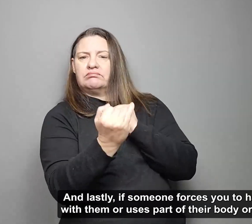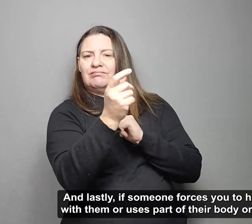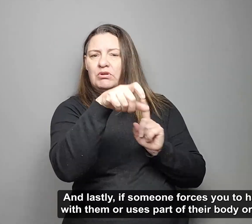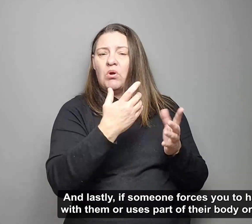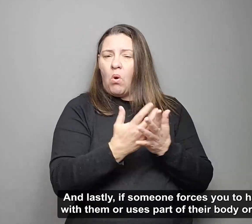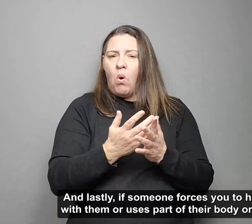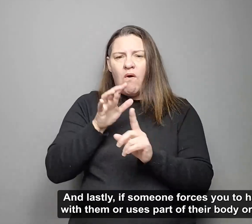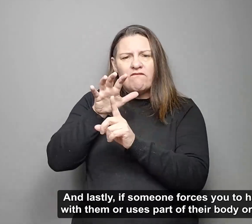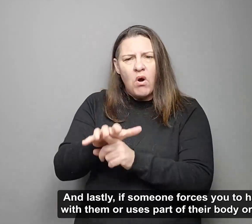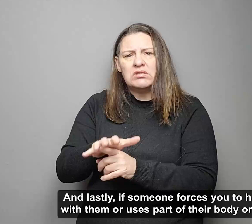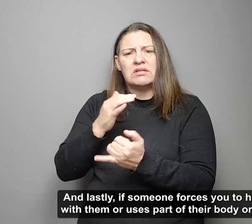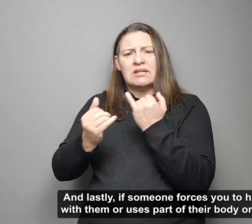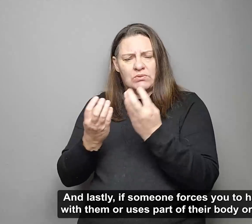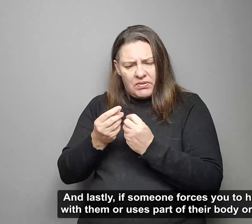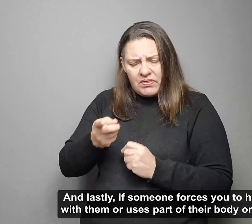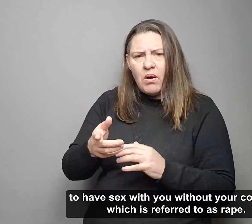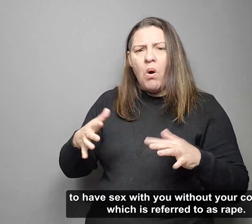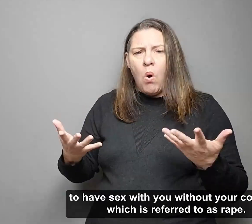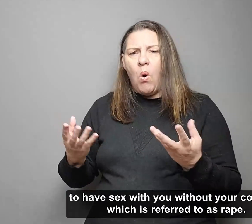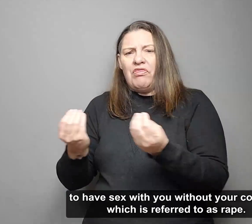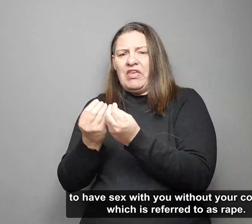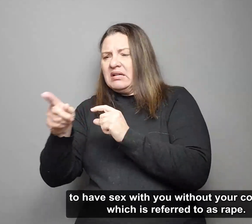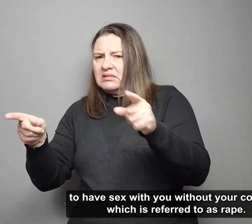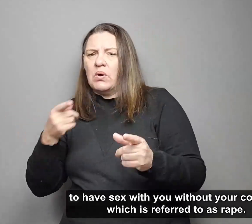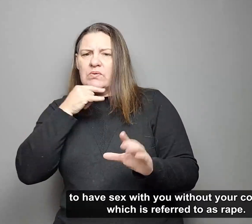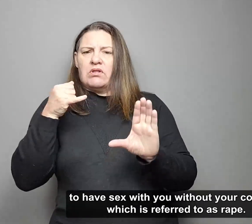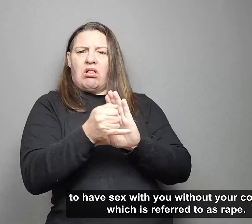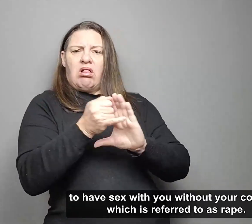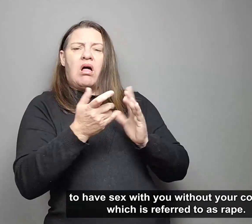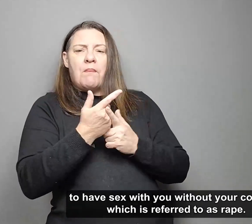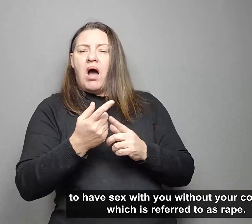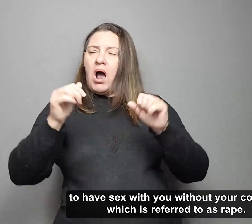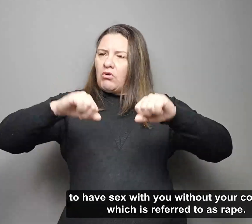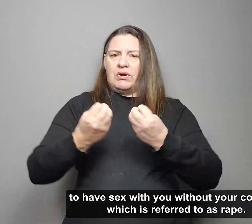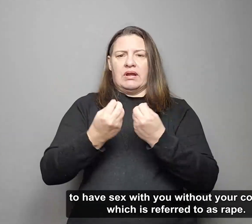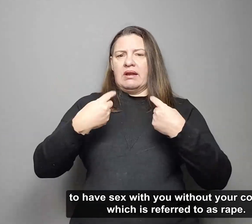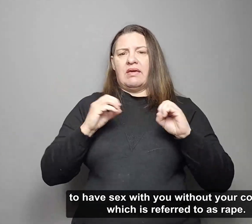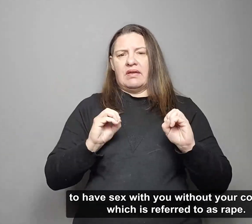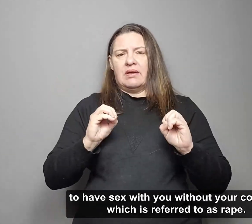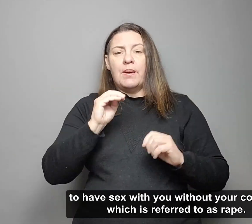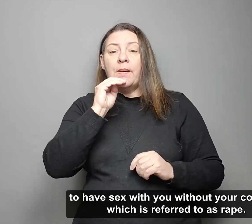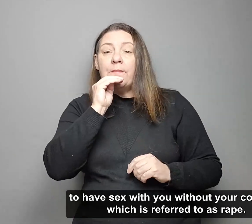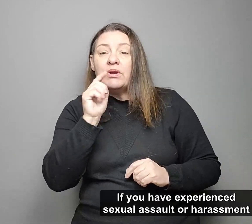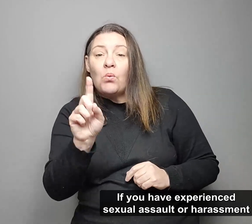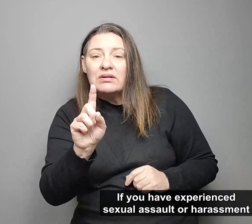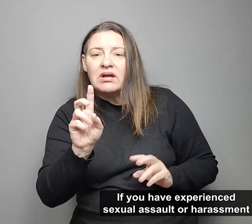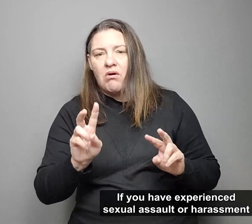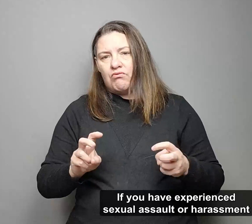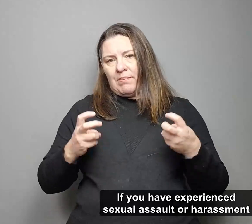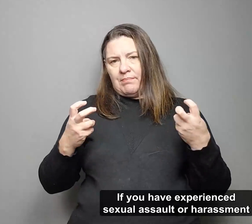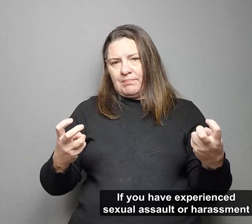with them or uses parts of their body or objects to have sex with you without your consent, which is referred to as rape. If